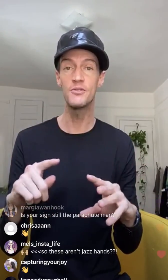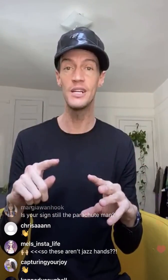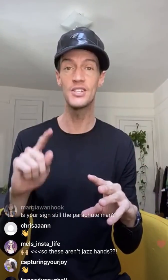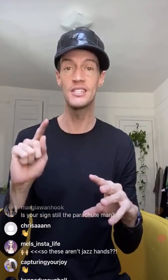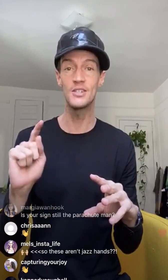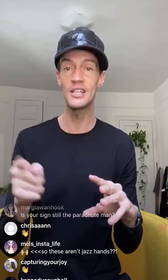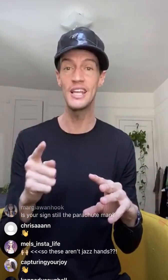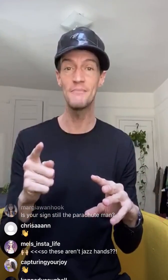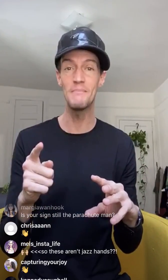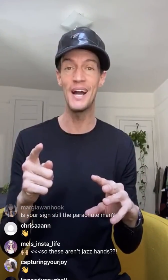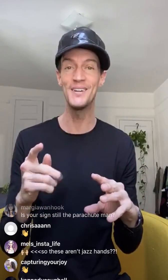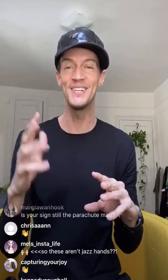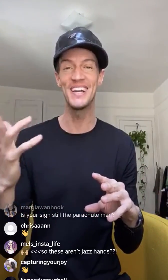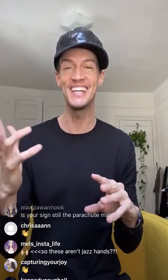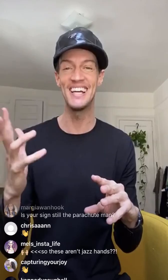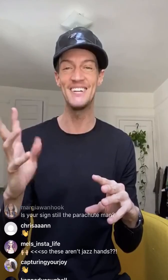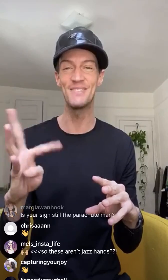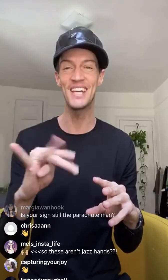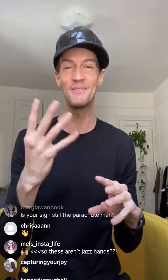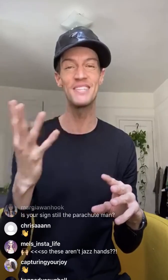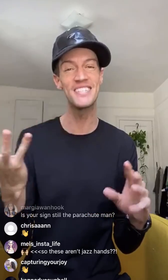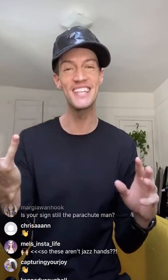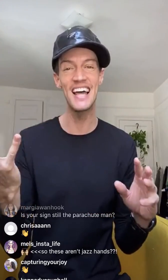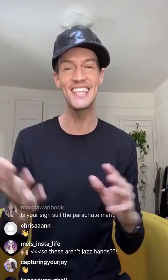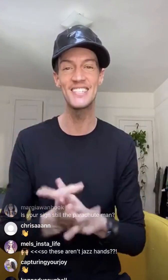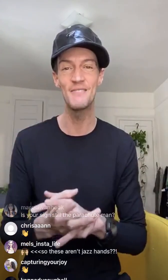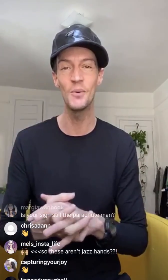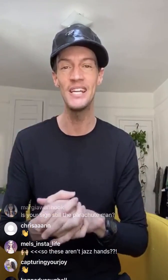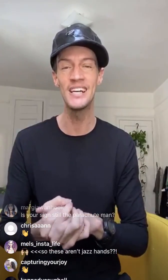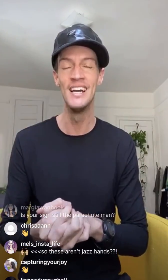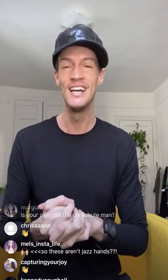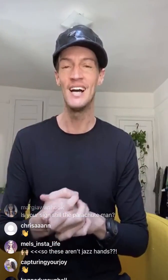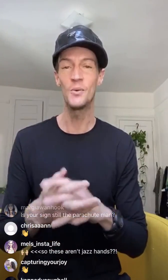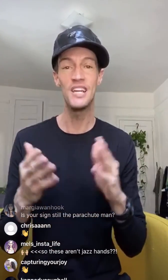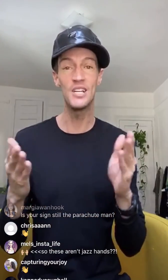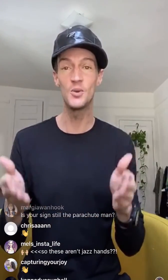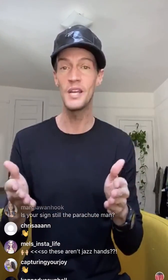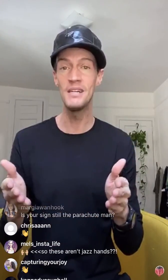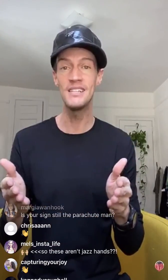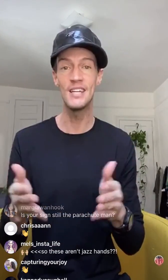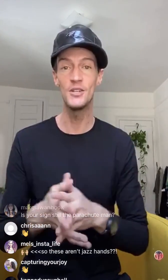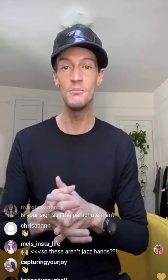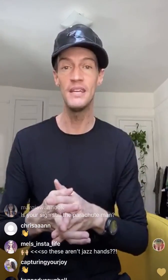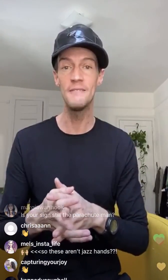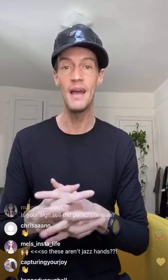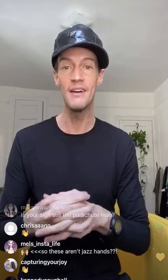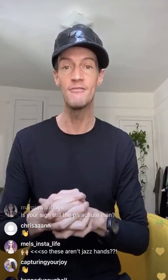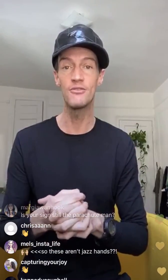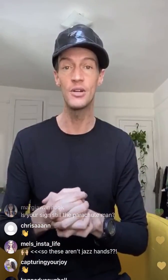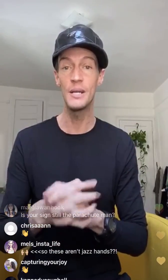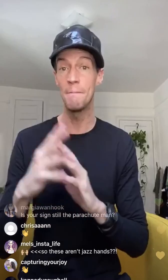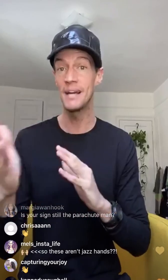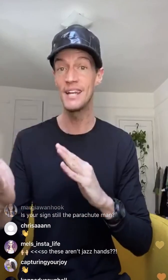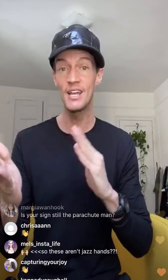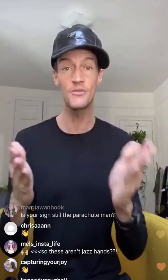a person. You say, I reject that. So again, if you are interested in learning other words,